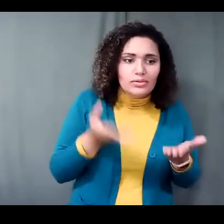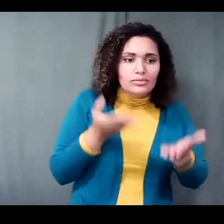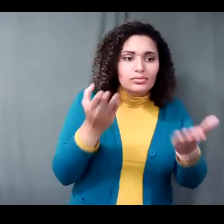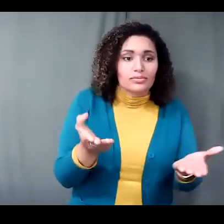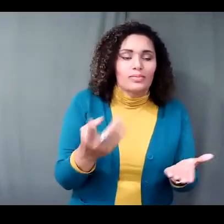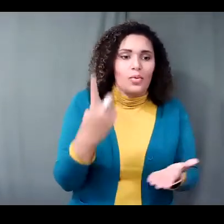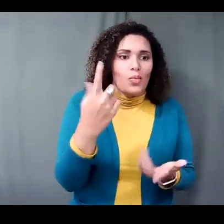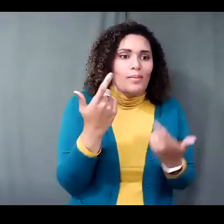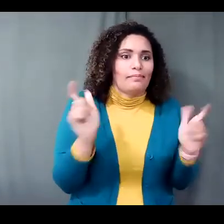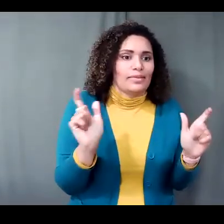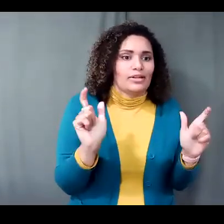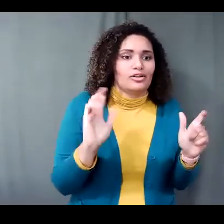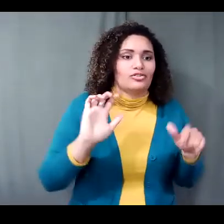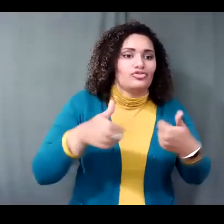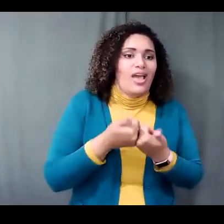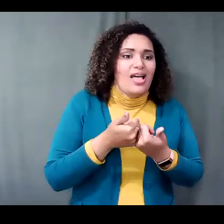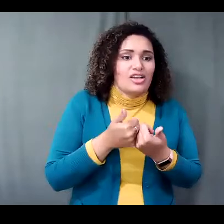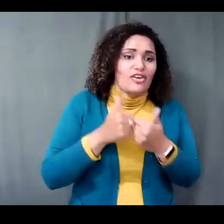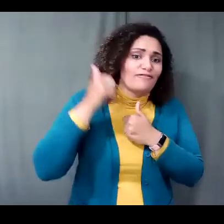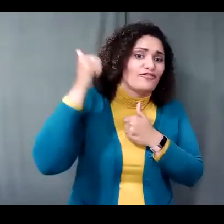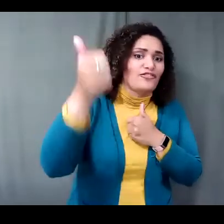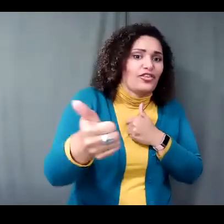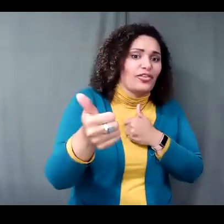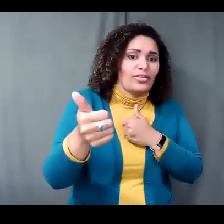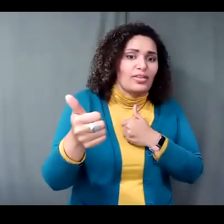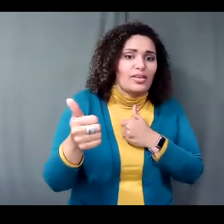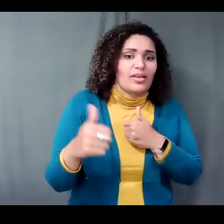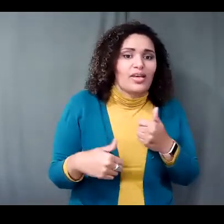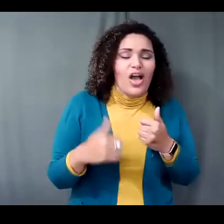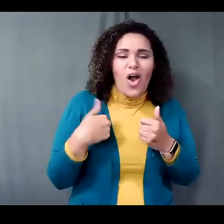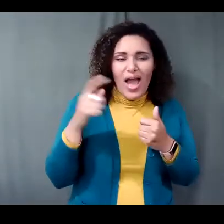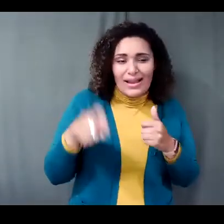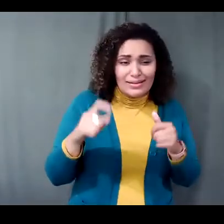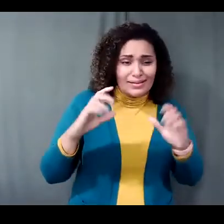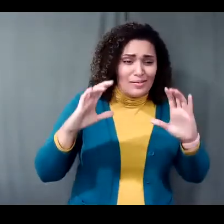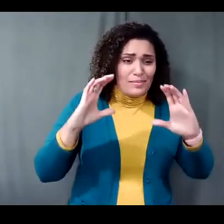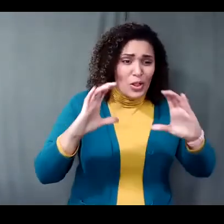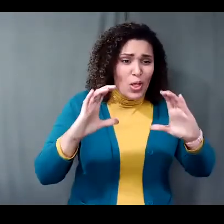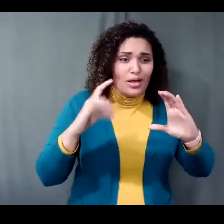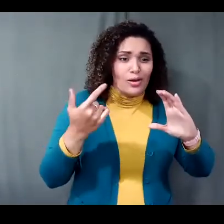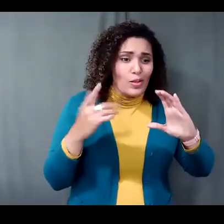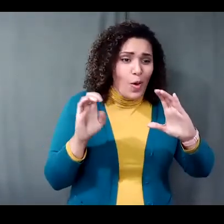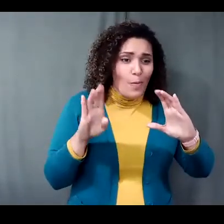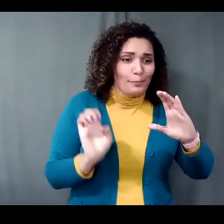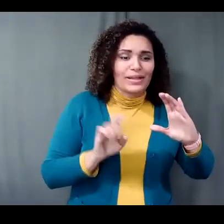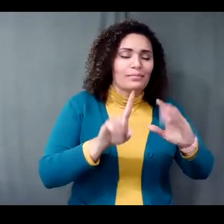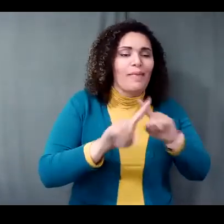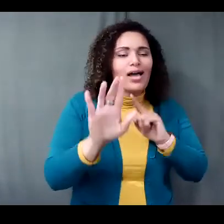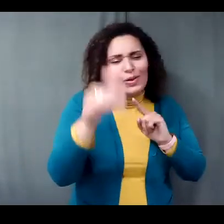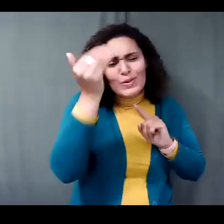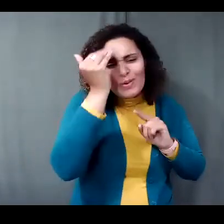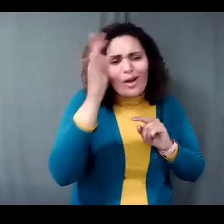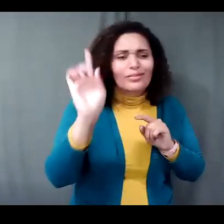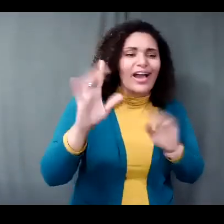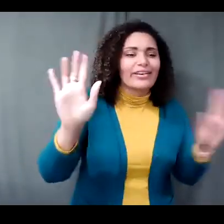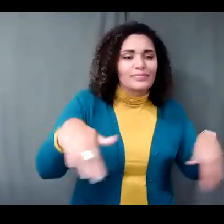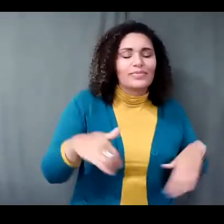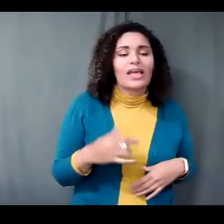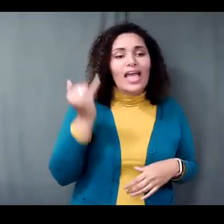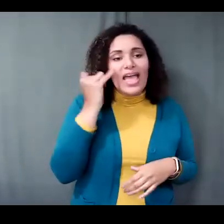challenges it had is it's a lot farther away. Oh, I was going to get my globe. I guess I don't need the globe anyway, whatever, as you know. So if you're just going across the